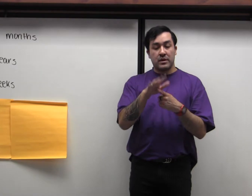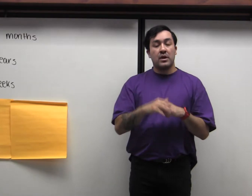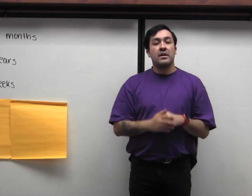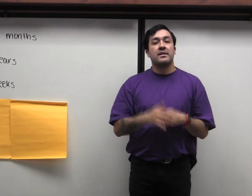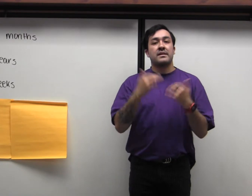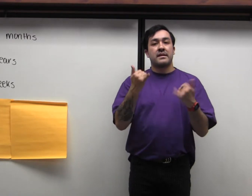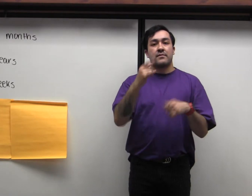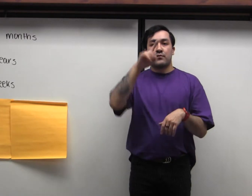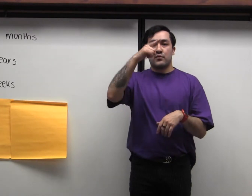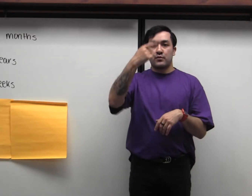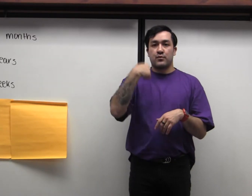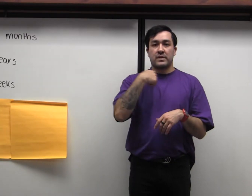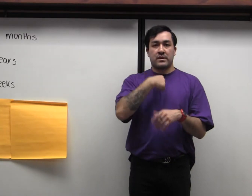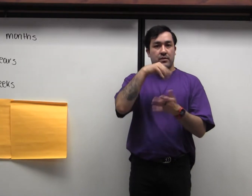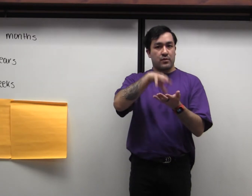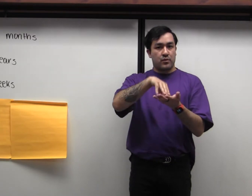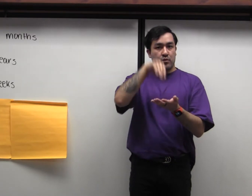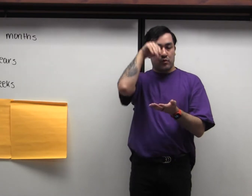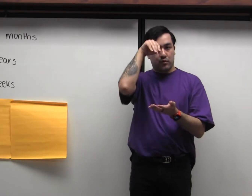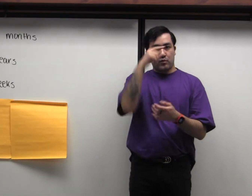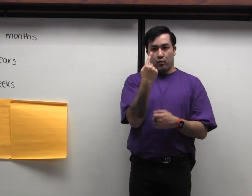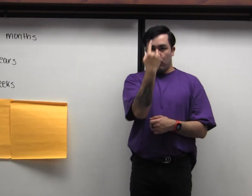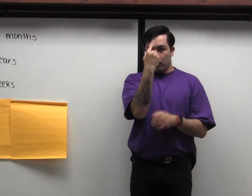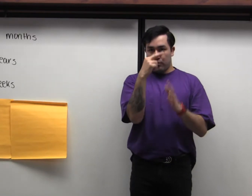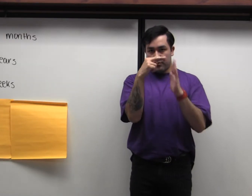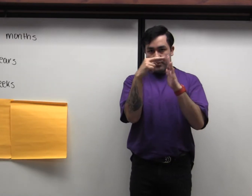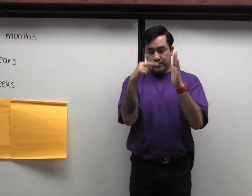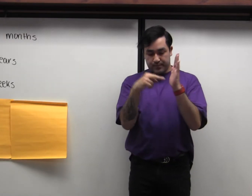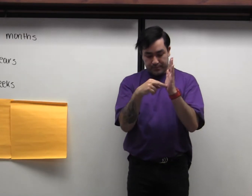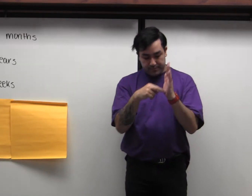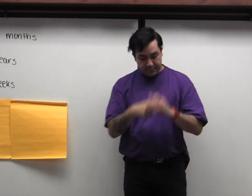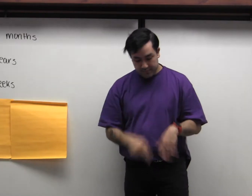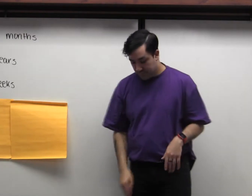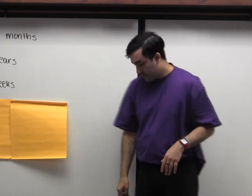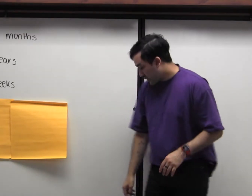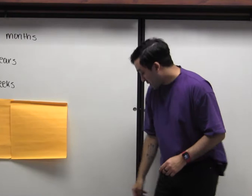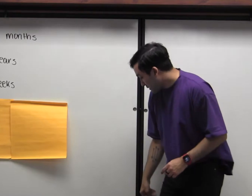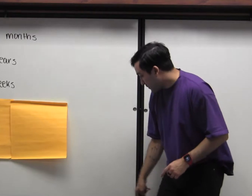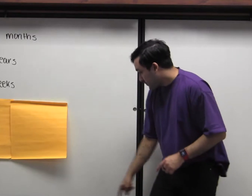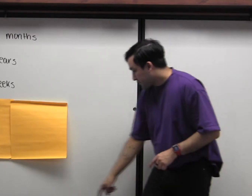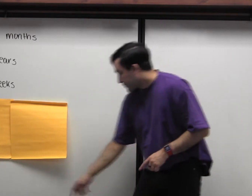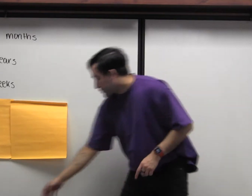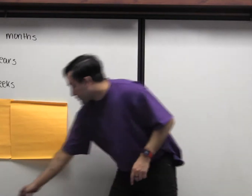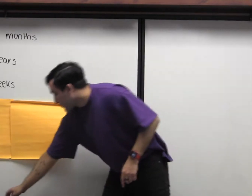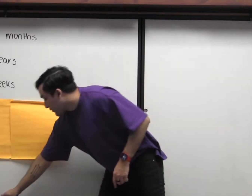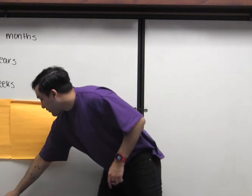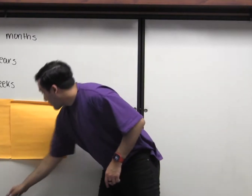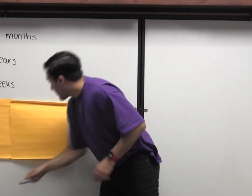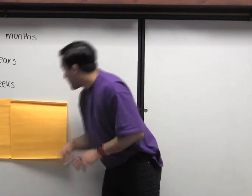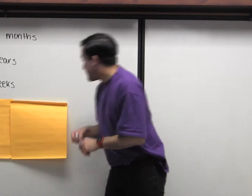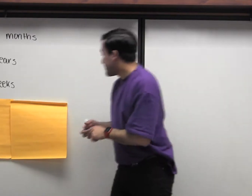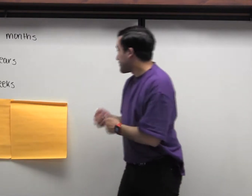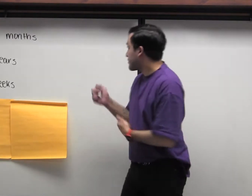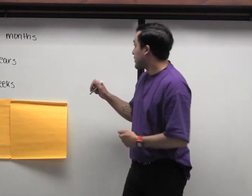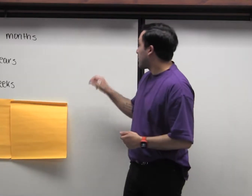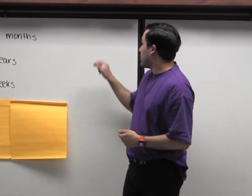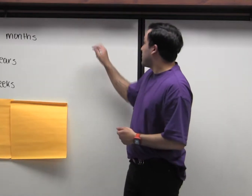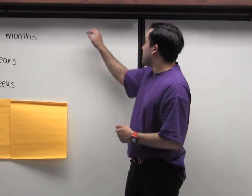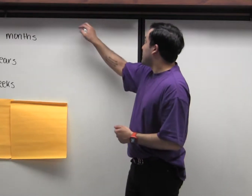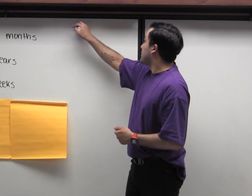singular sign to that means both things. So today we are going to talk about different ways to incorporate